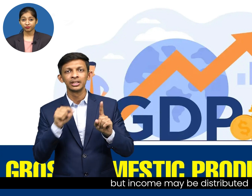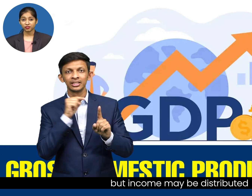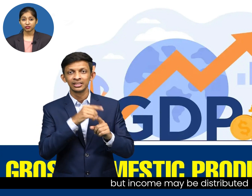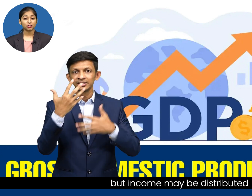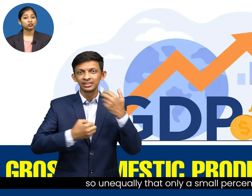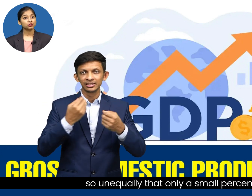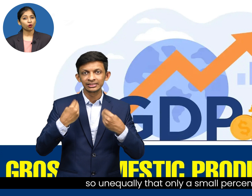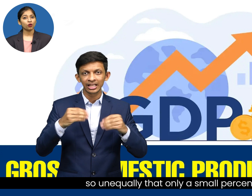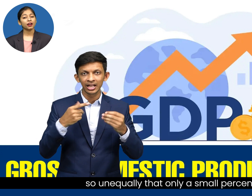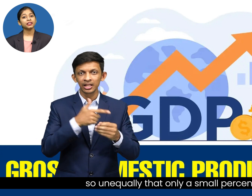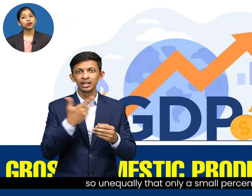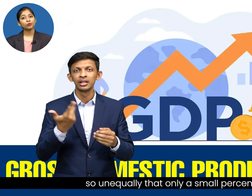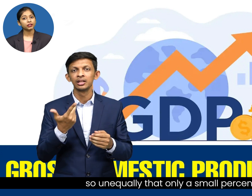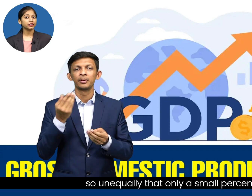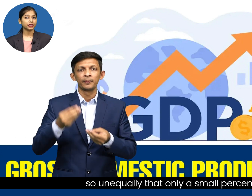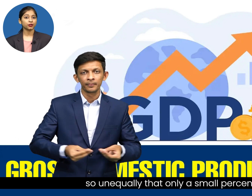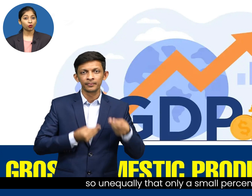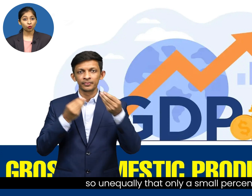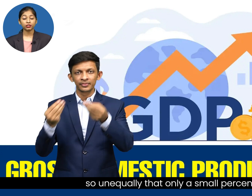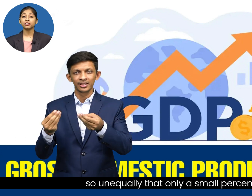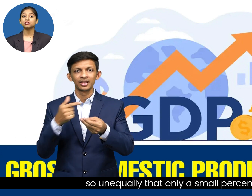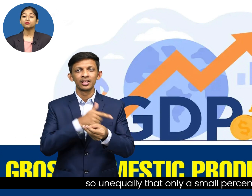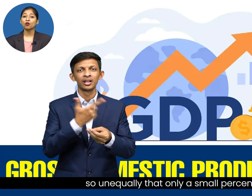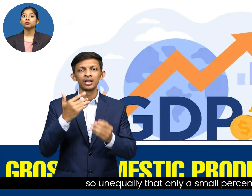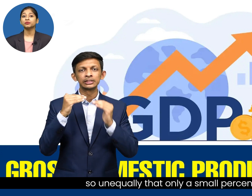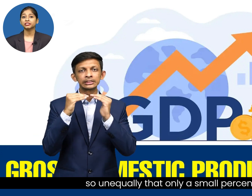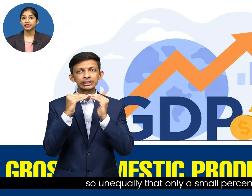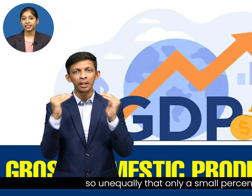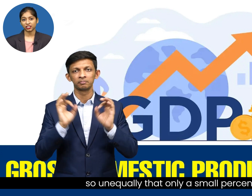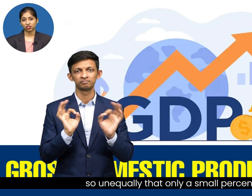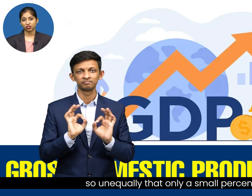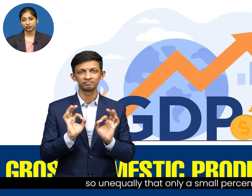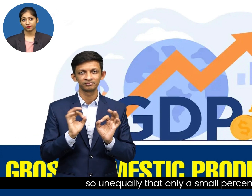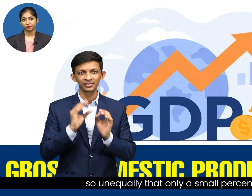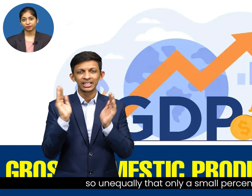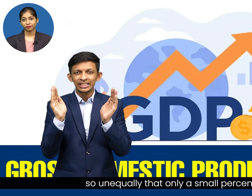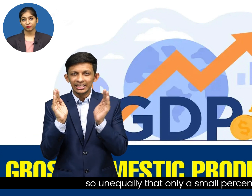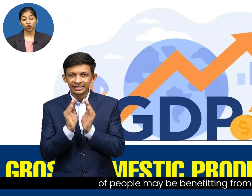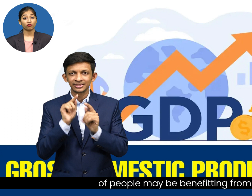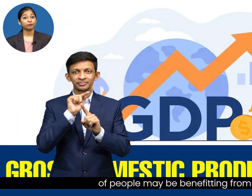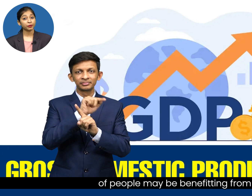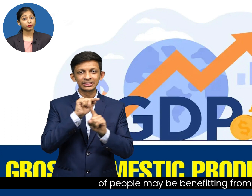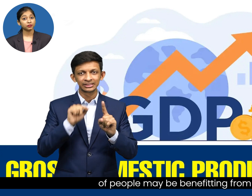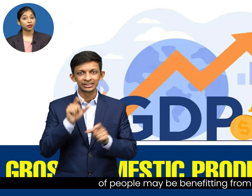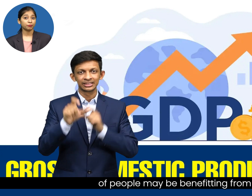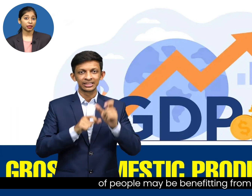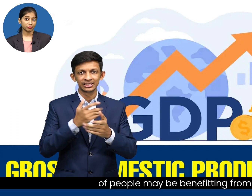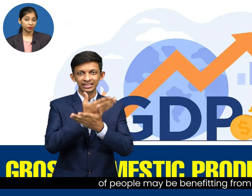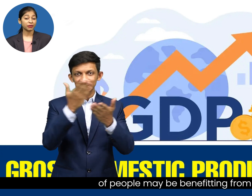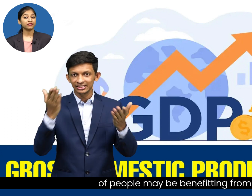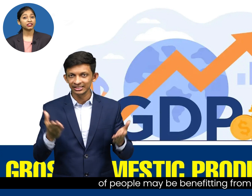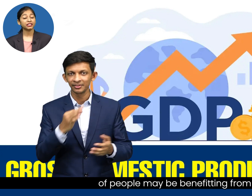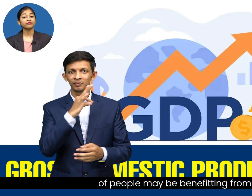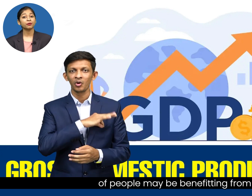distributed so unequally that only a small percentage of people may